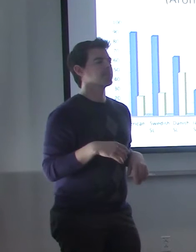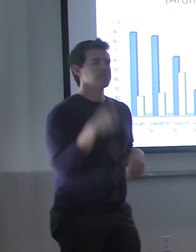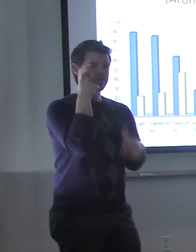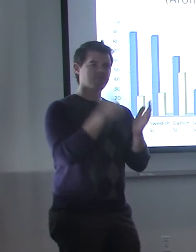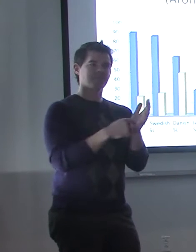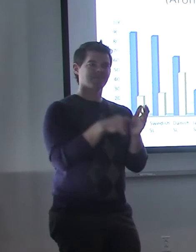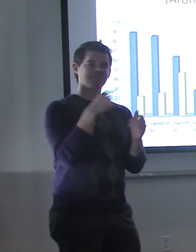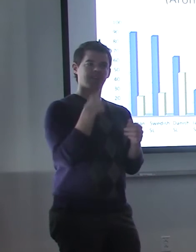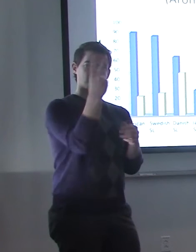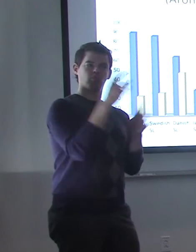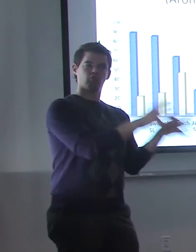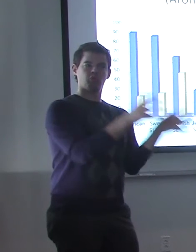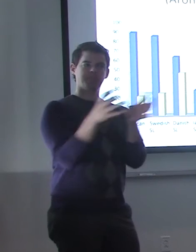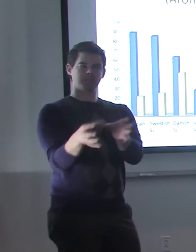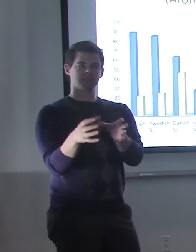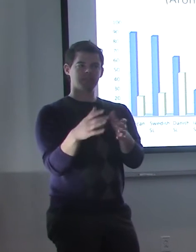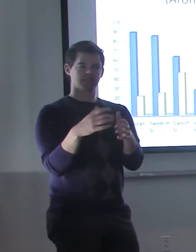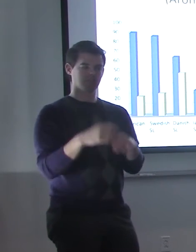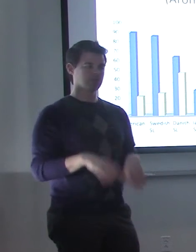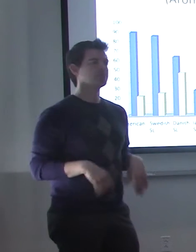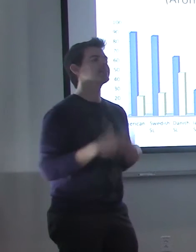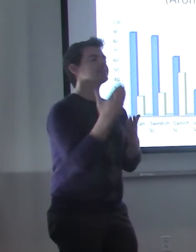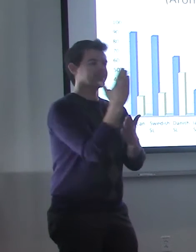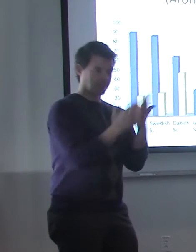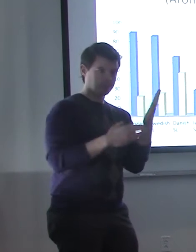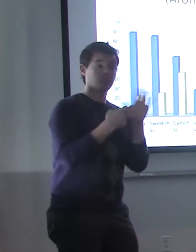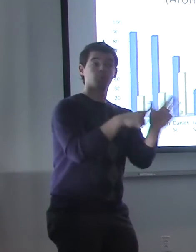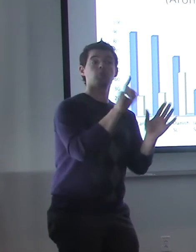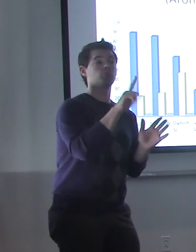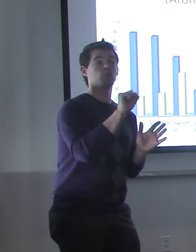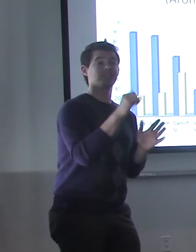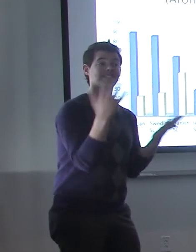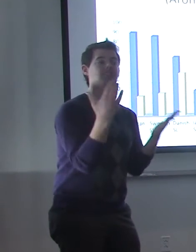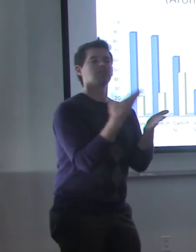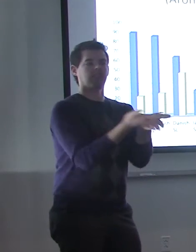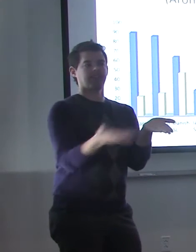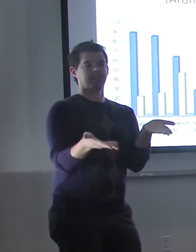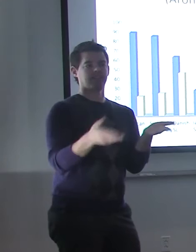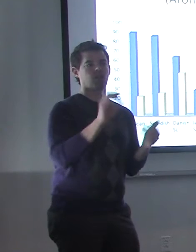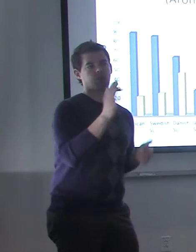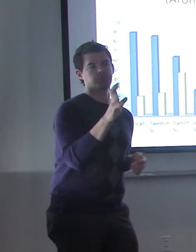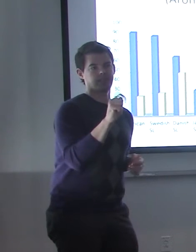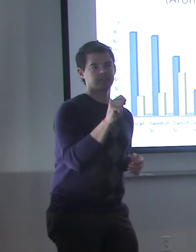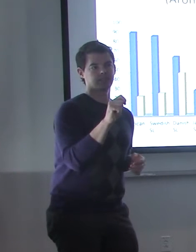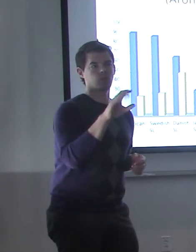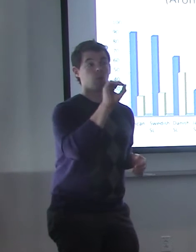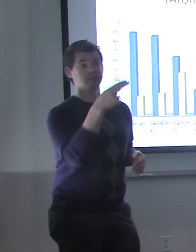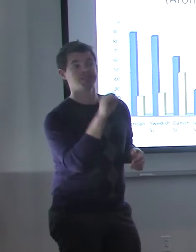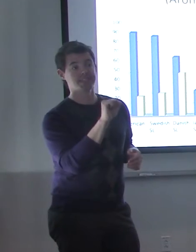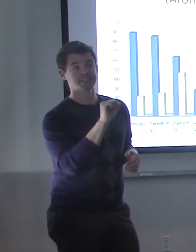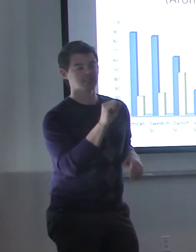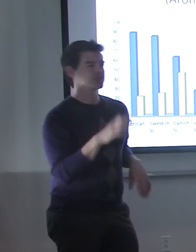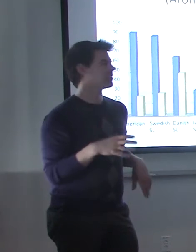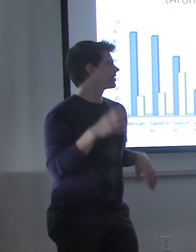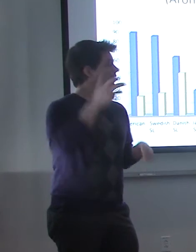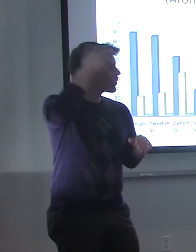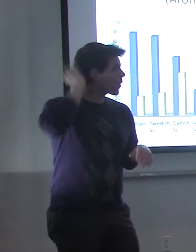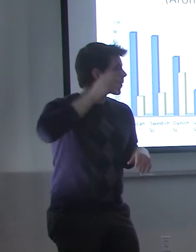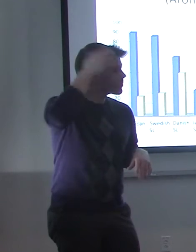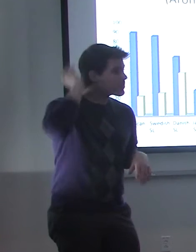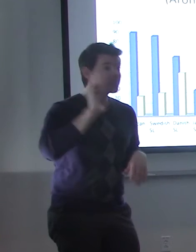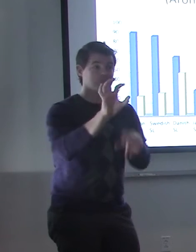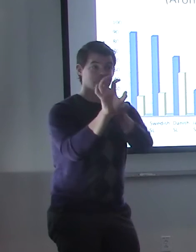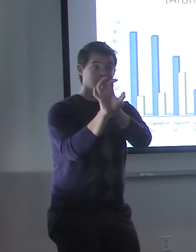use object handshakes for representing tools. So things like comb, where it's the